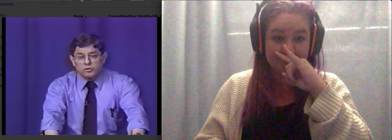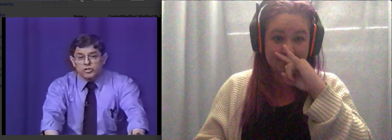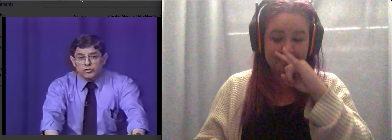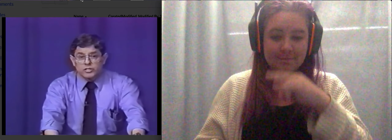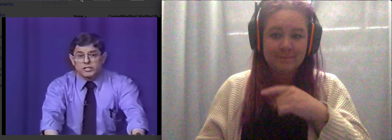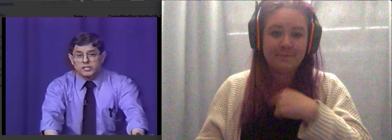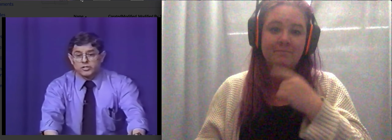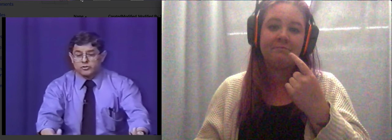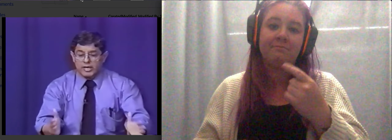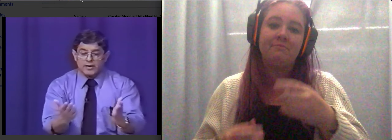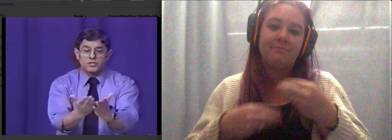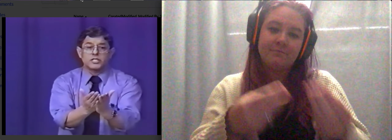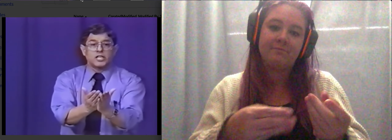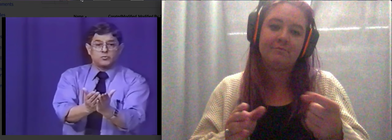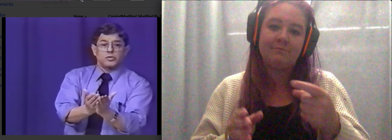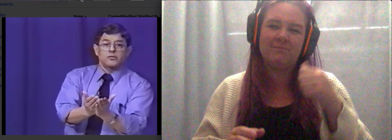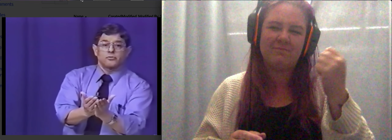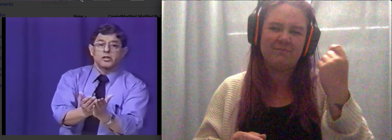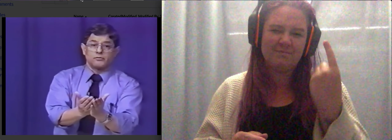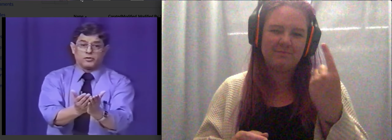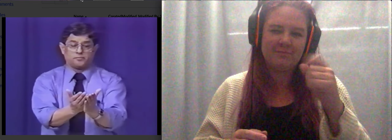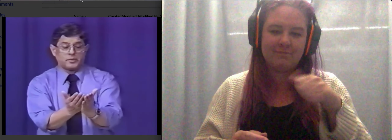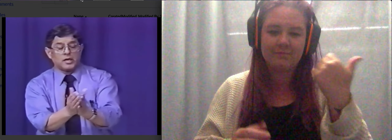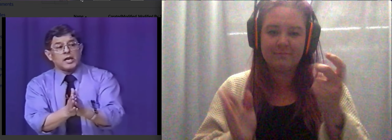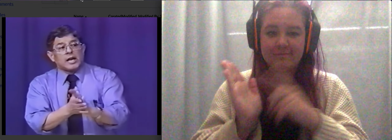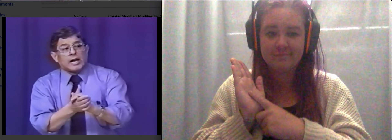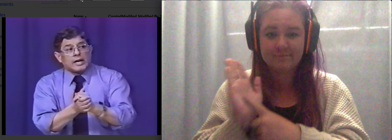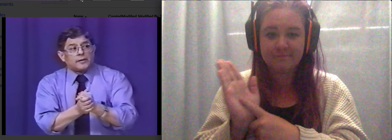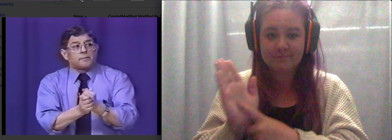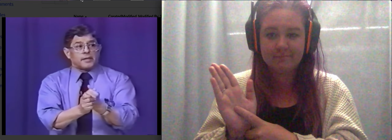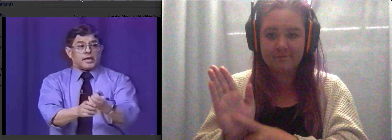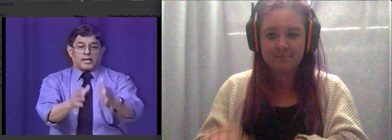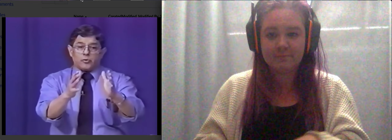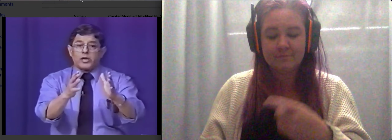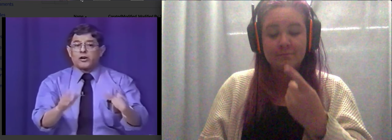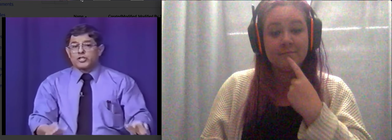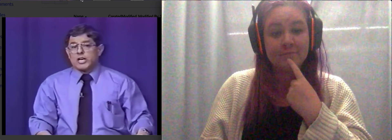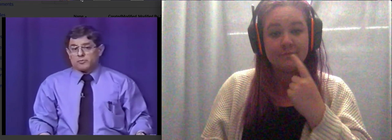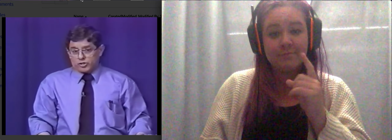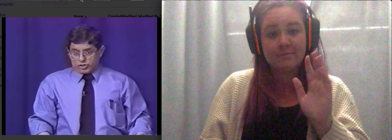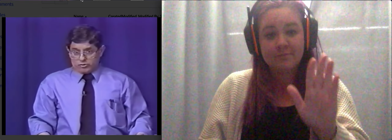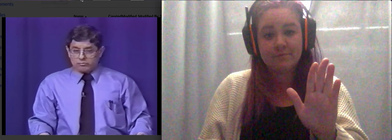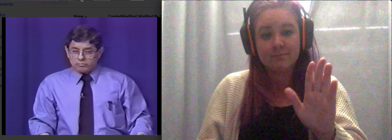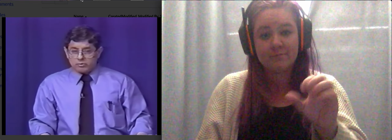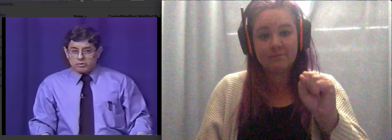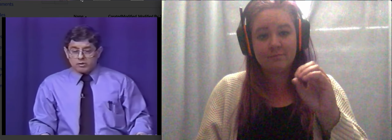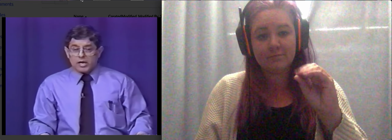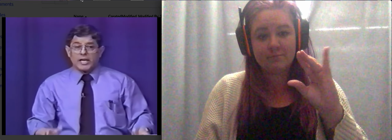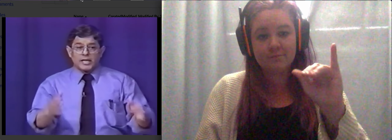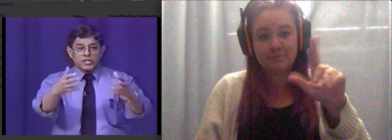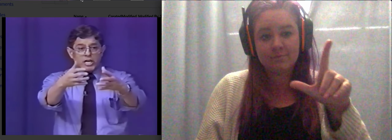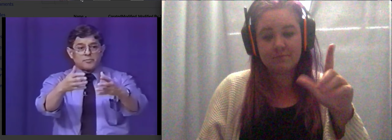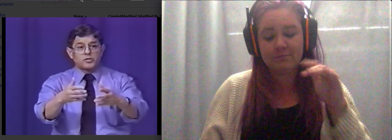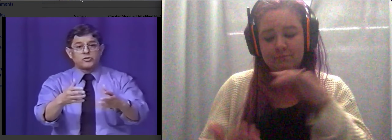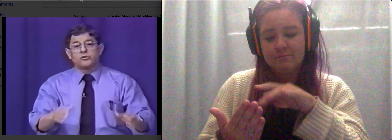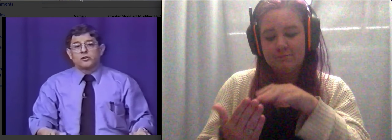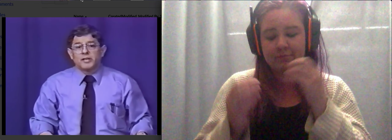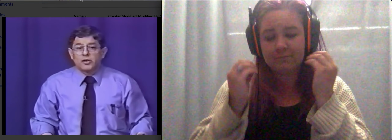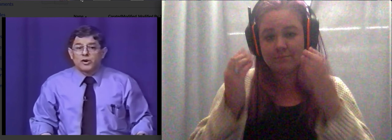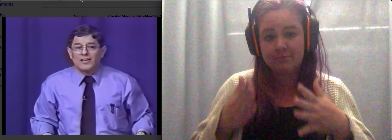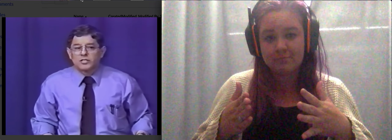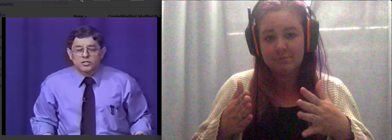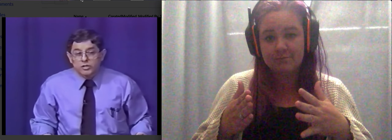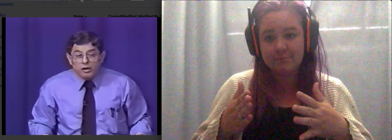studies teacher and you have this textbook in front of you. And here we are in Chapter 2. And in Chapter 2, there are many graphs